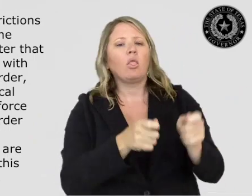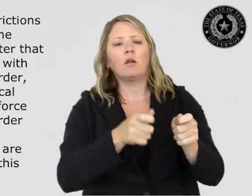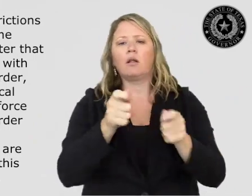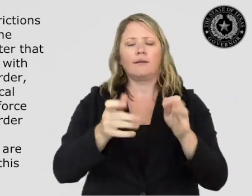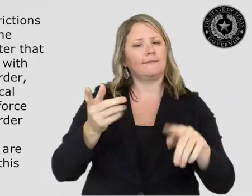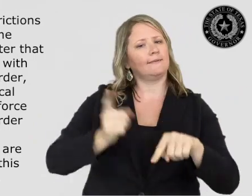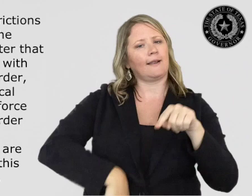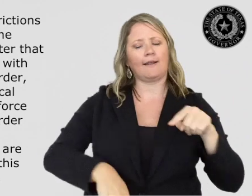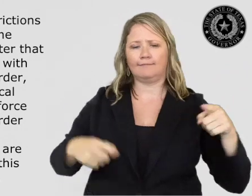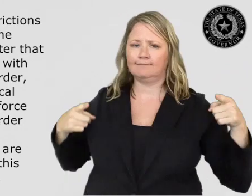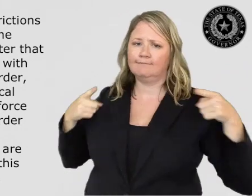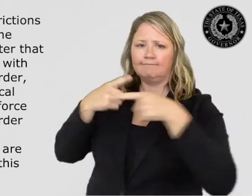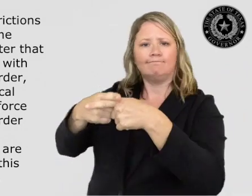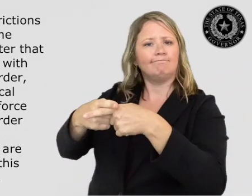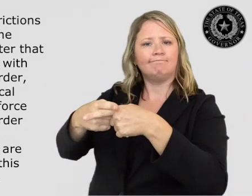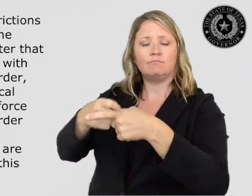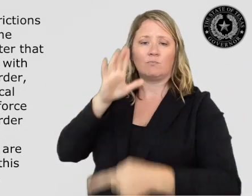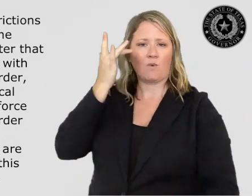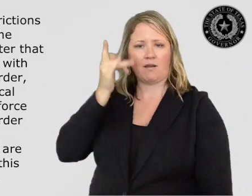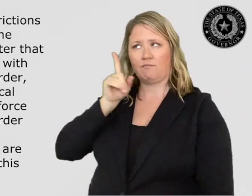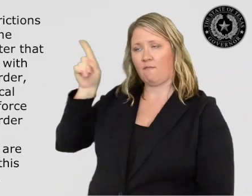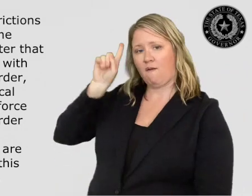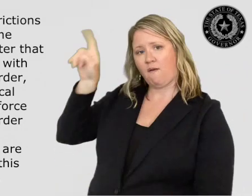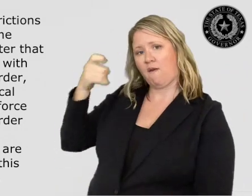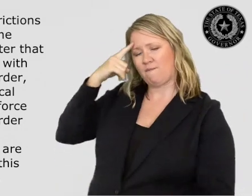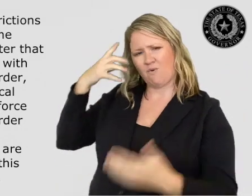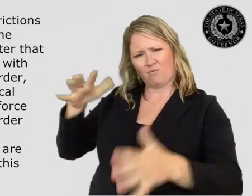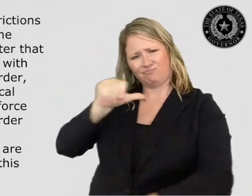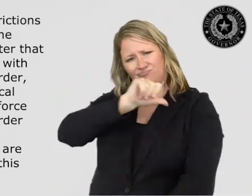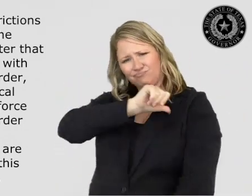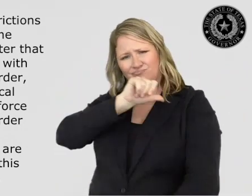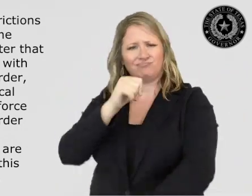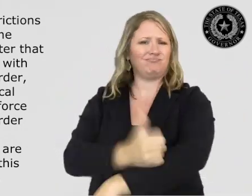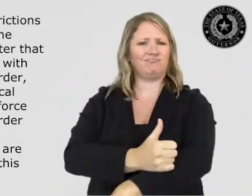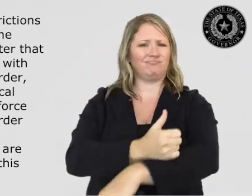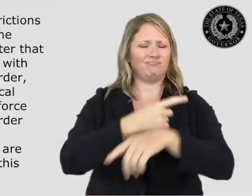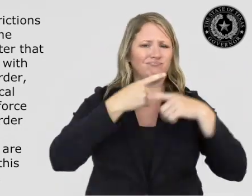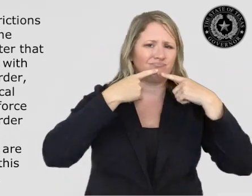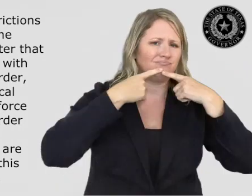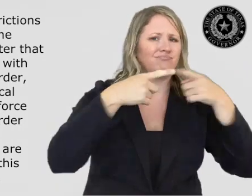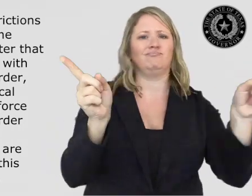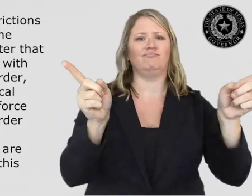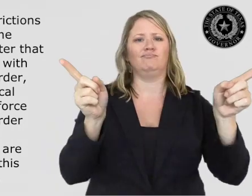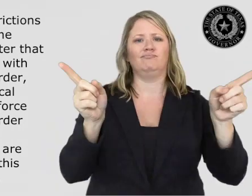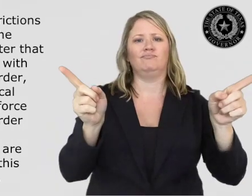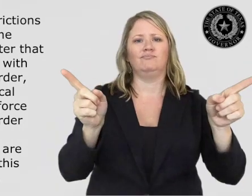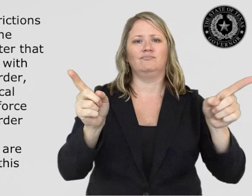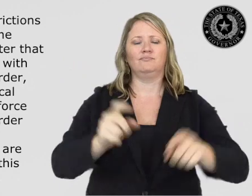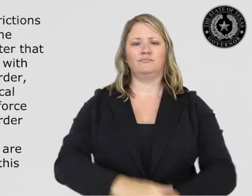executive order as well as local restrictions that are consistent with this executive order.